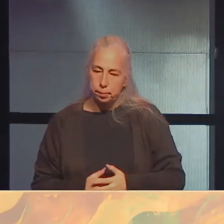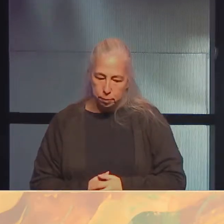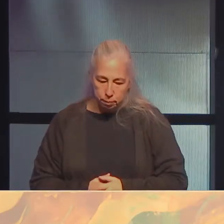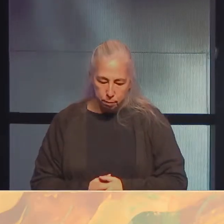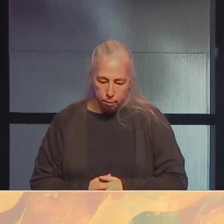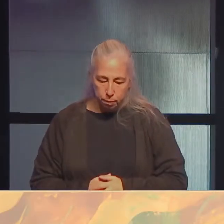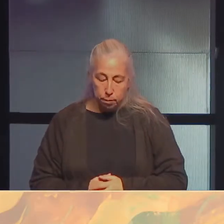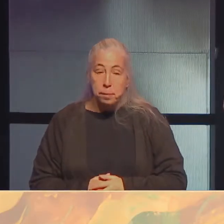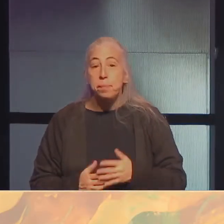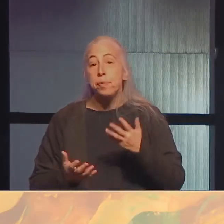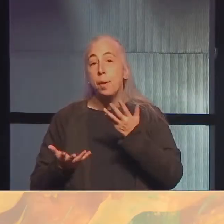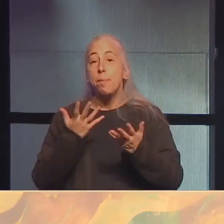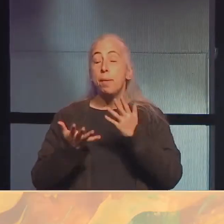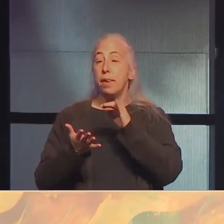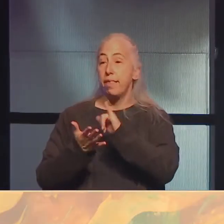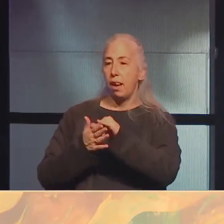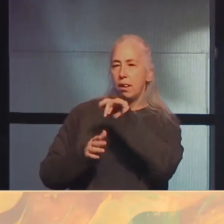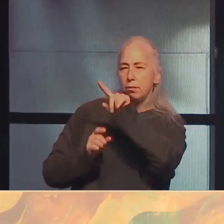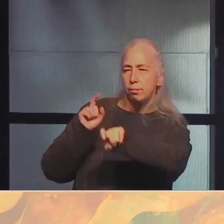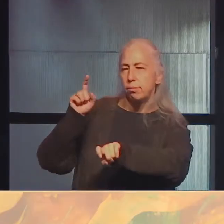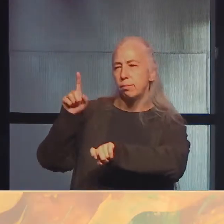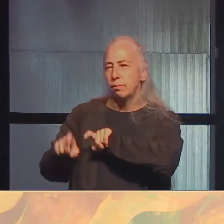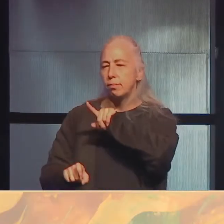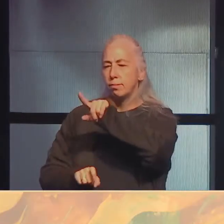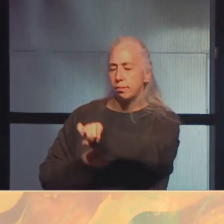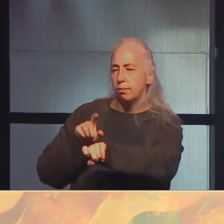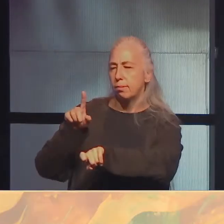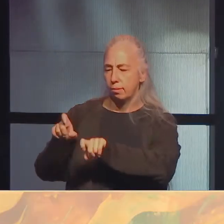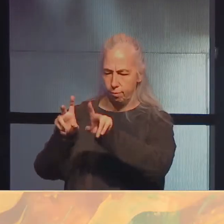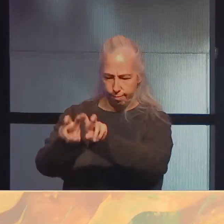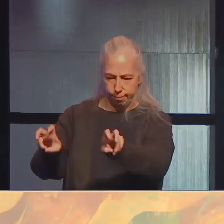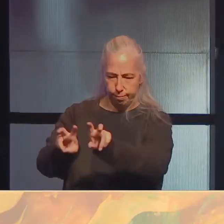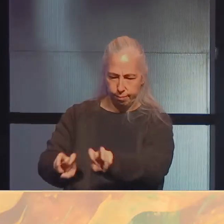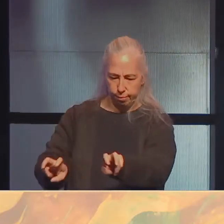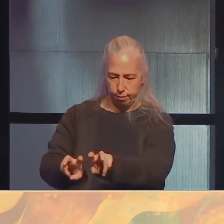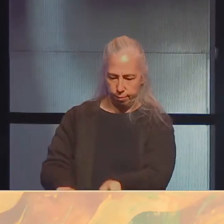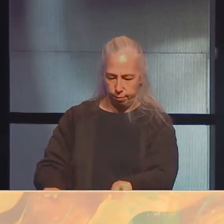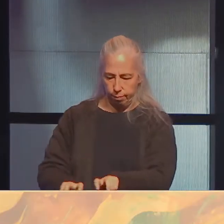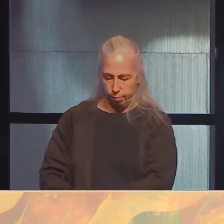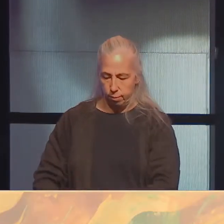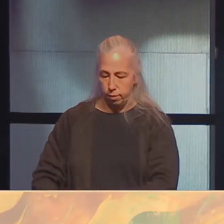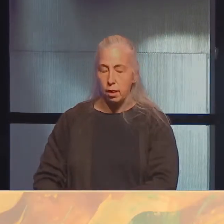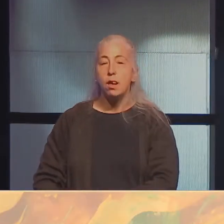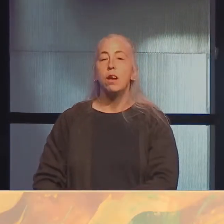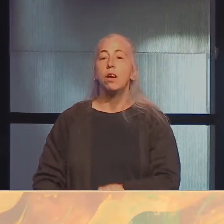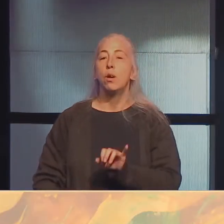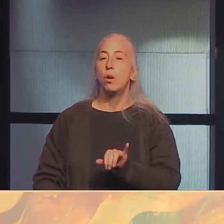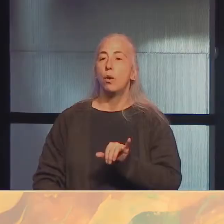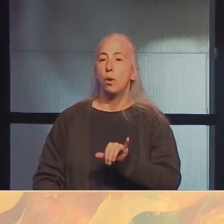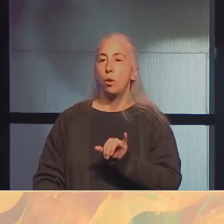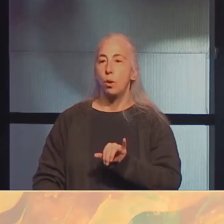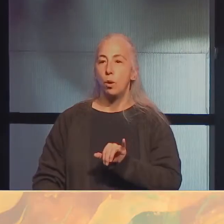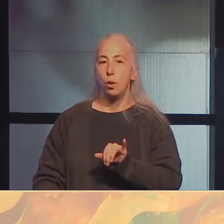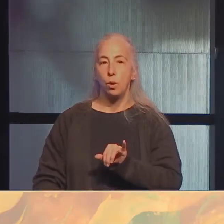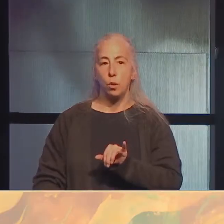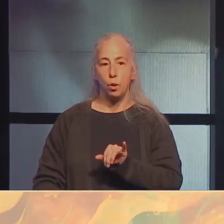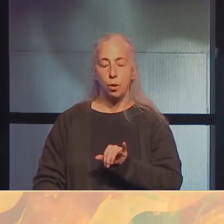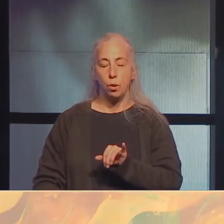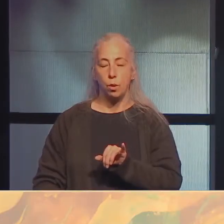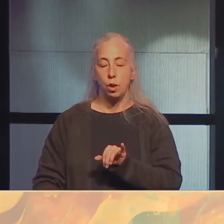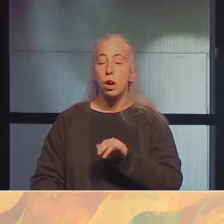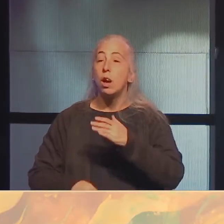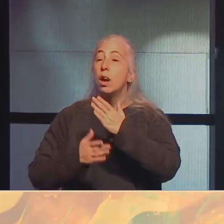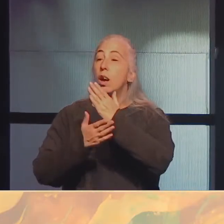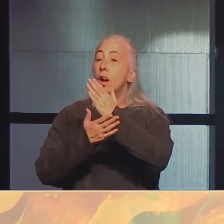And maybe you interrogate that thought feeling. You ask these tough questions. And then what do? You spend some